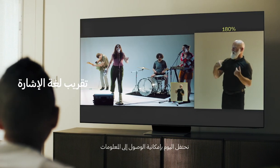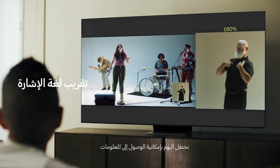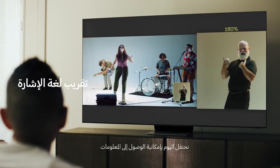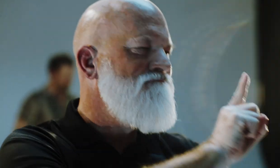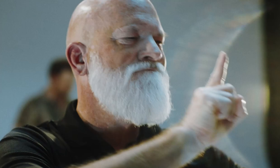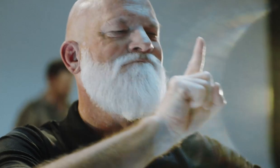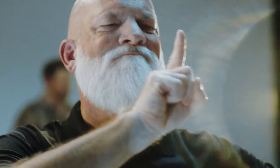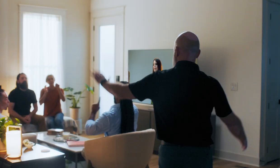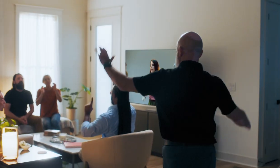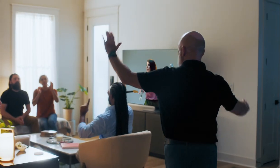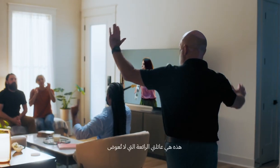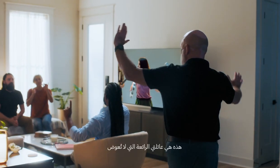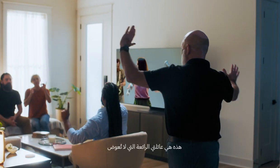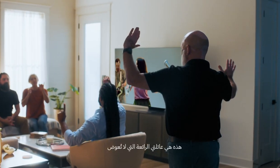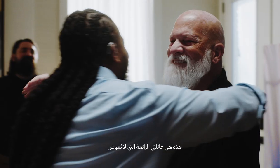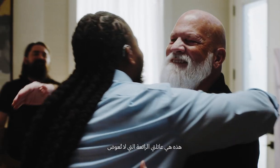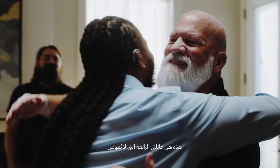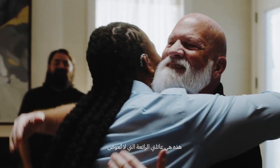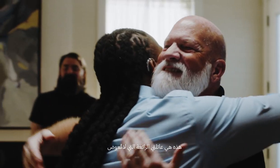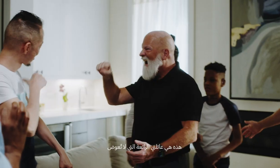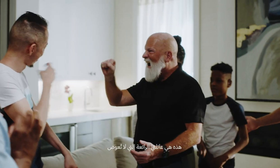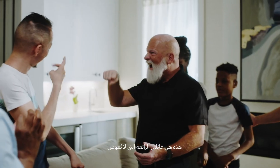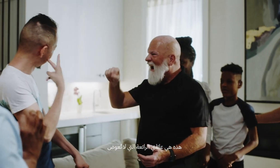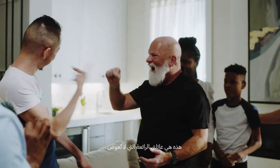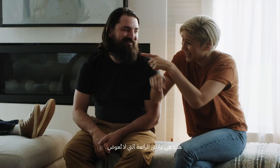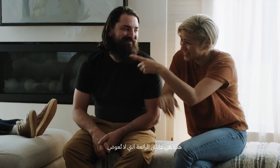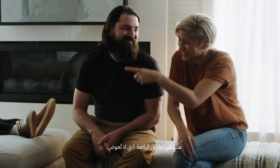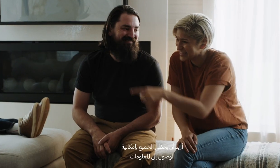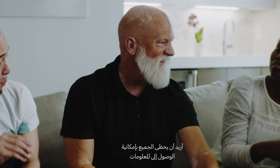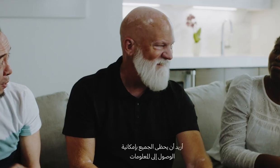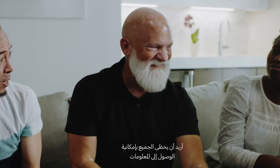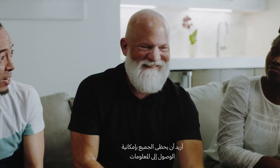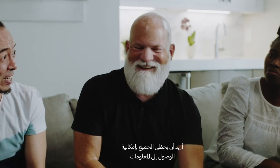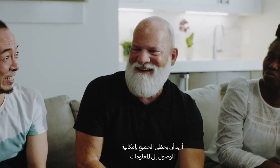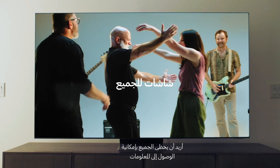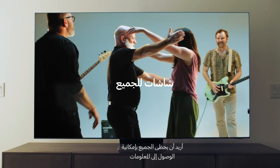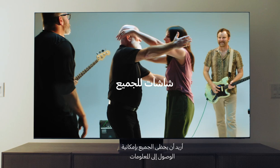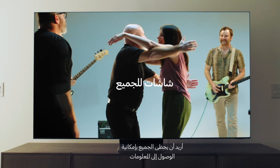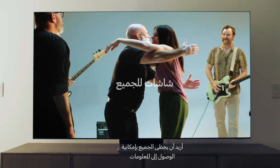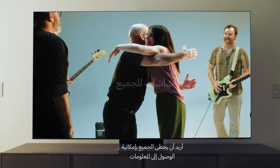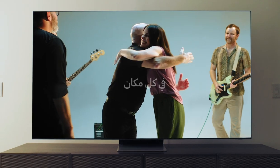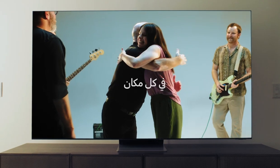accessibility. This is my precious, beautiful deaf community. I want everyone to have access.